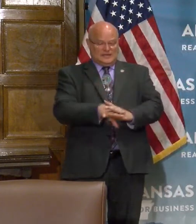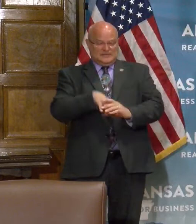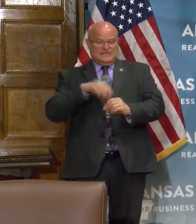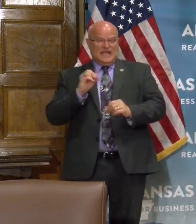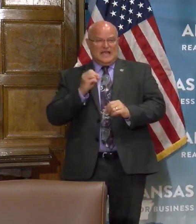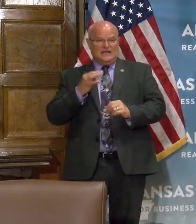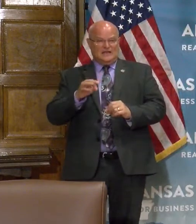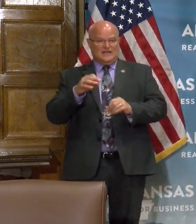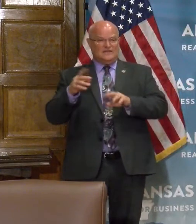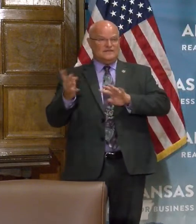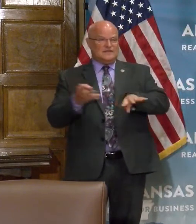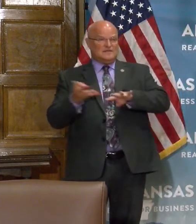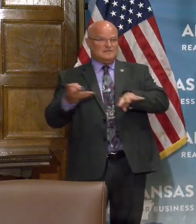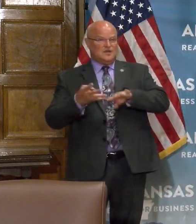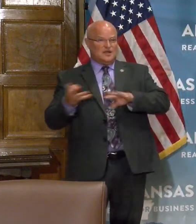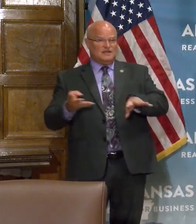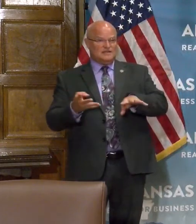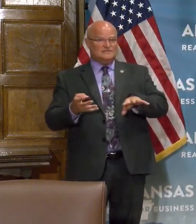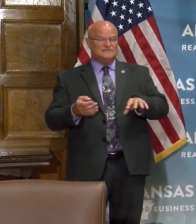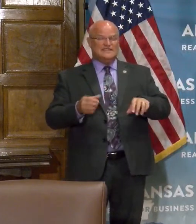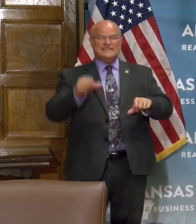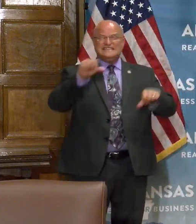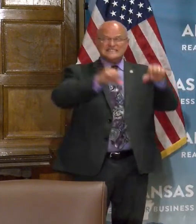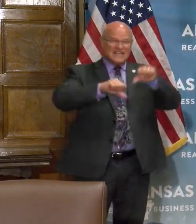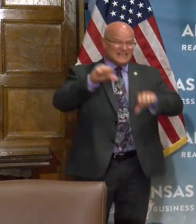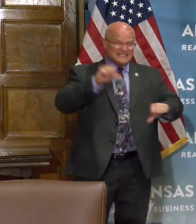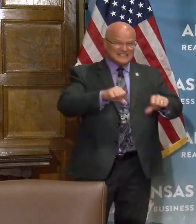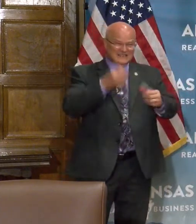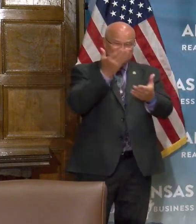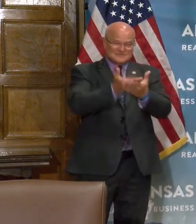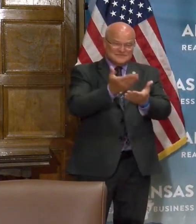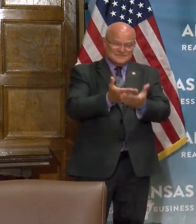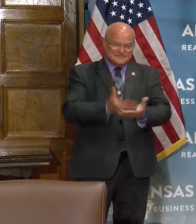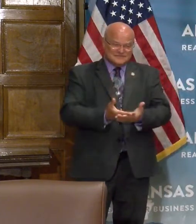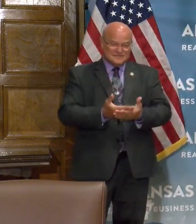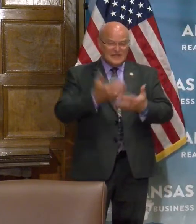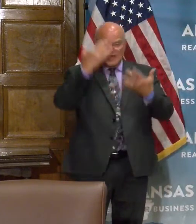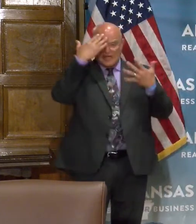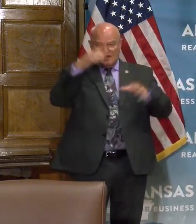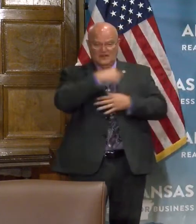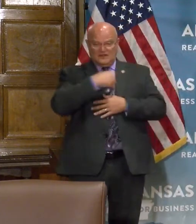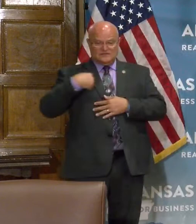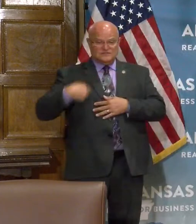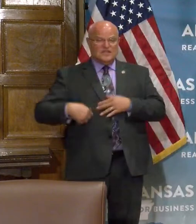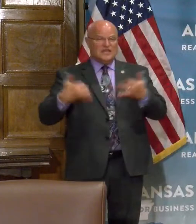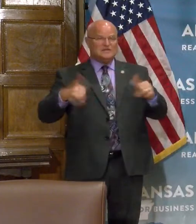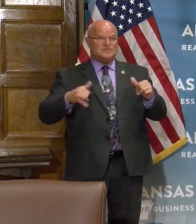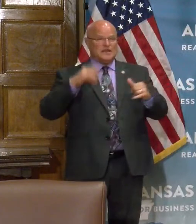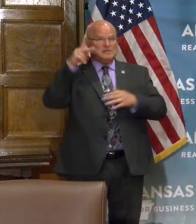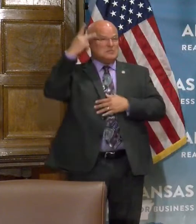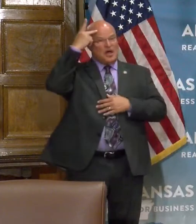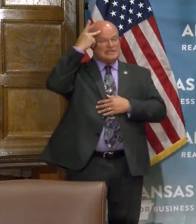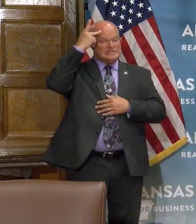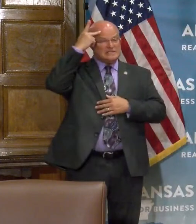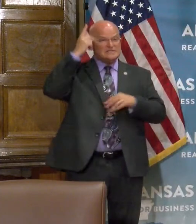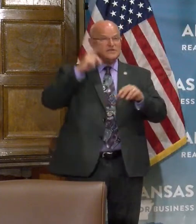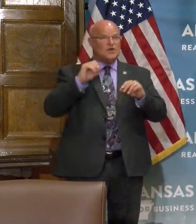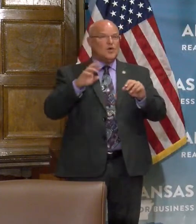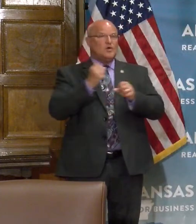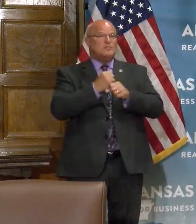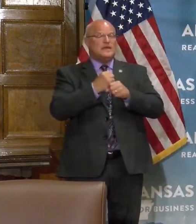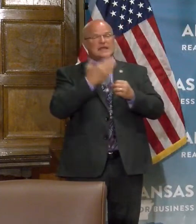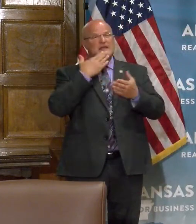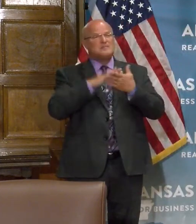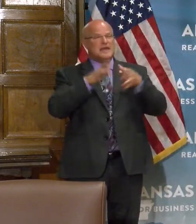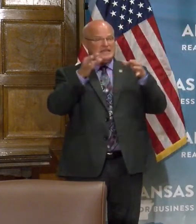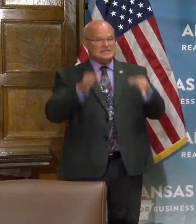there. That's scientific, that's data-driven, and so I don't know whether China is playing politics or just making